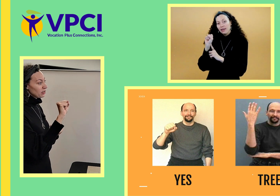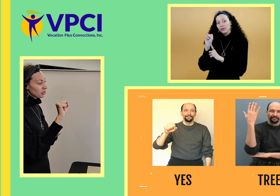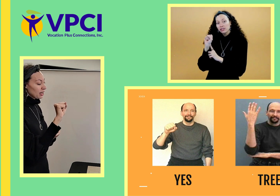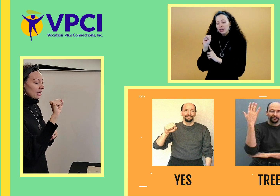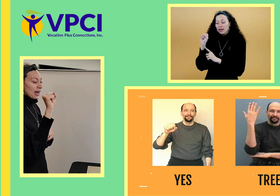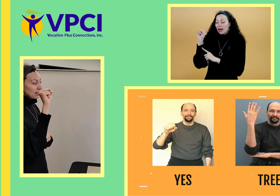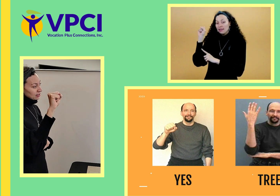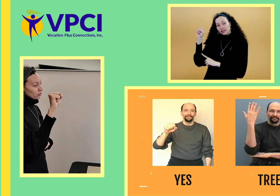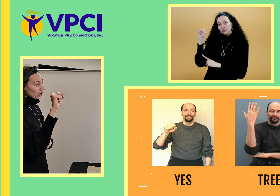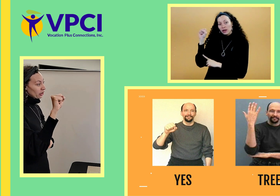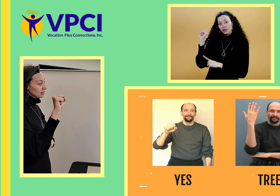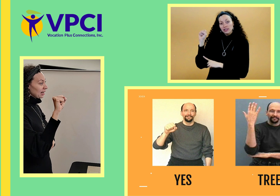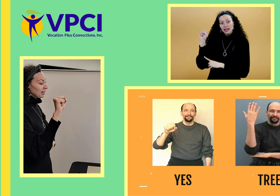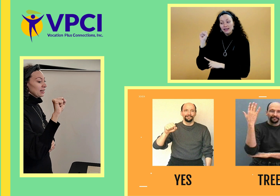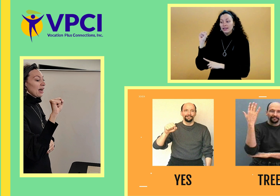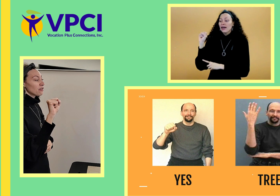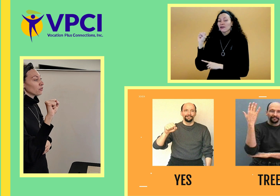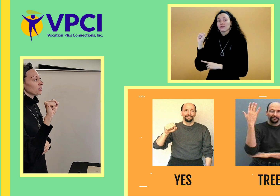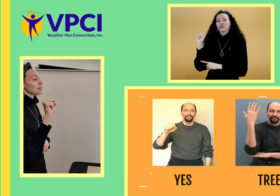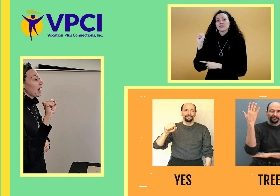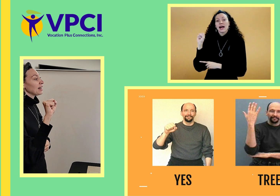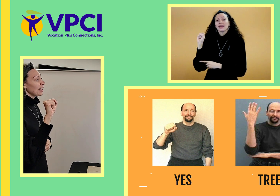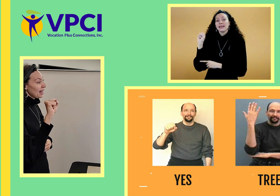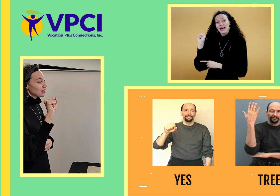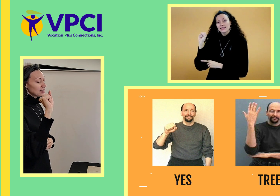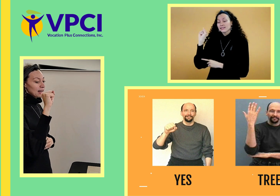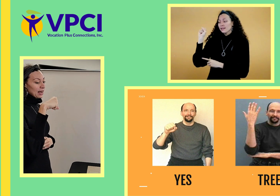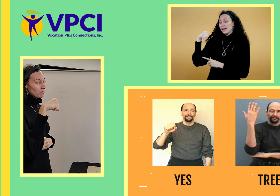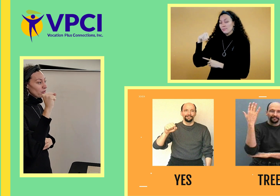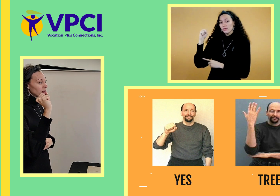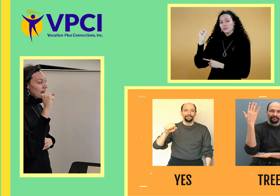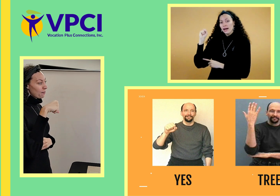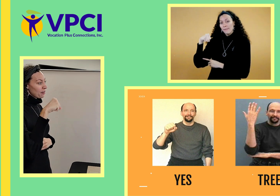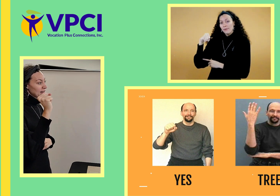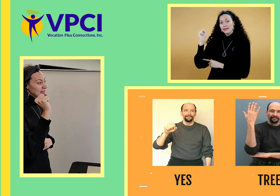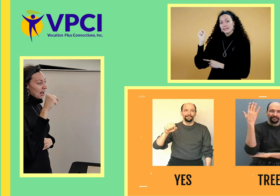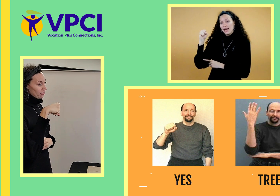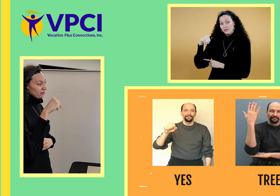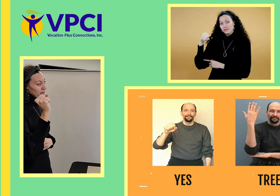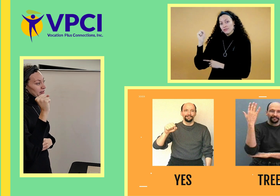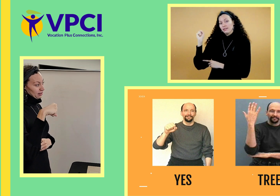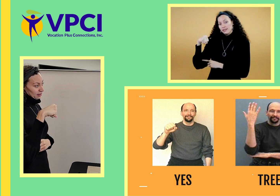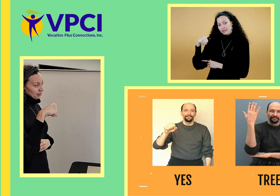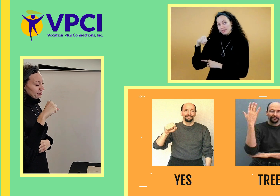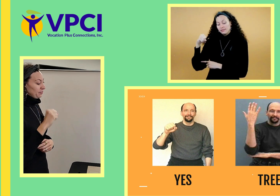sign language, and this is what it looks like. And for the sign yes, it moves up and down.